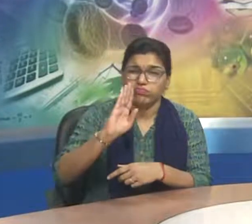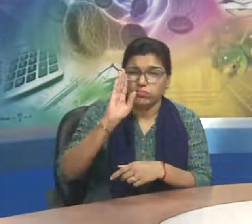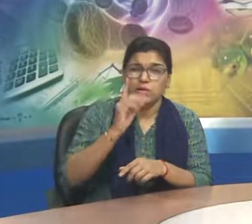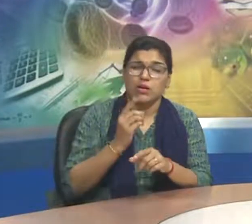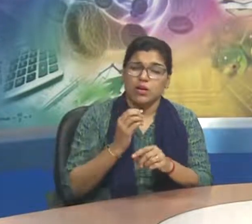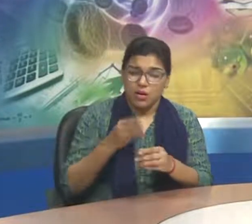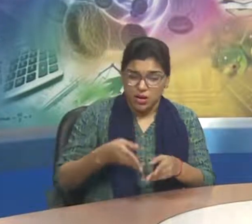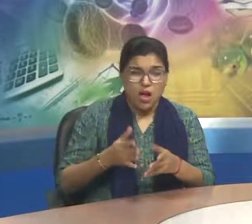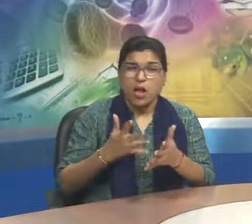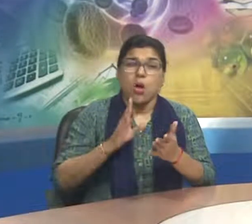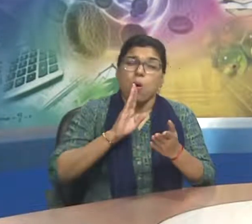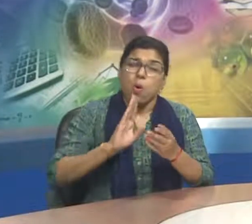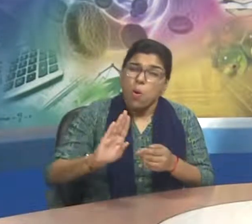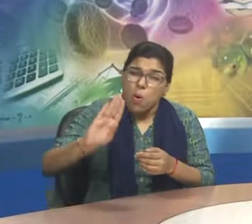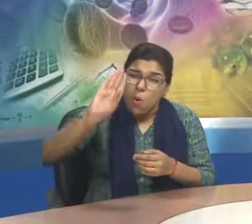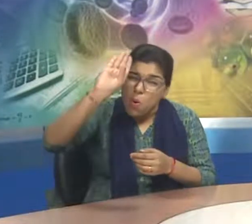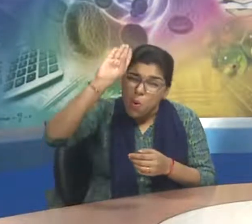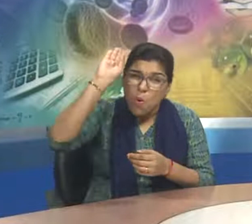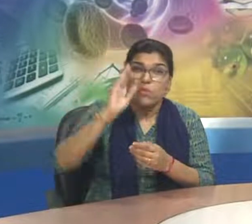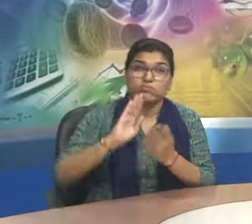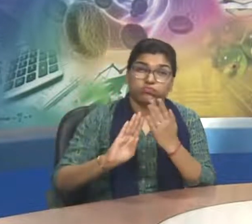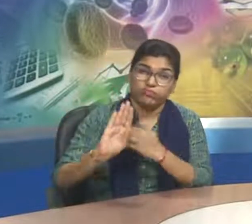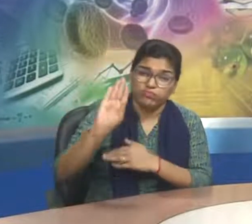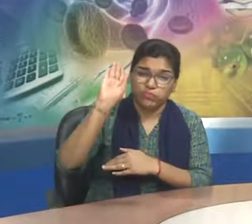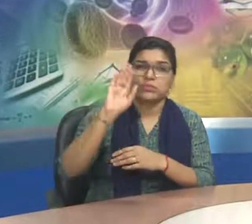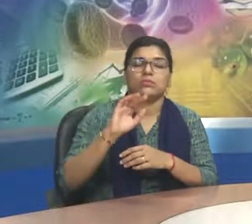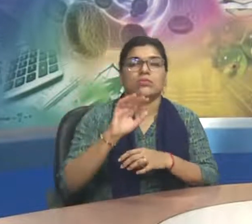And also millions of years ago,